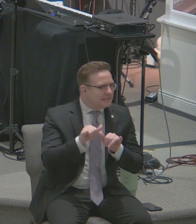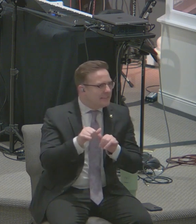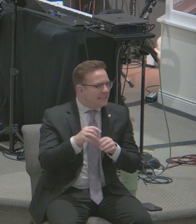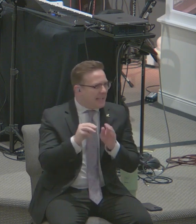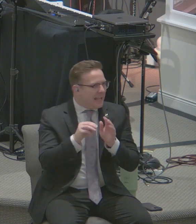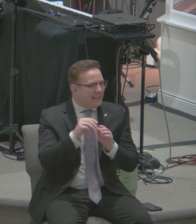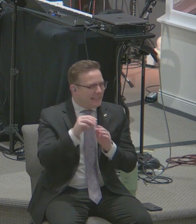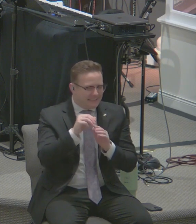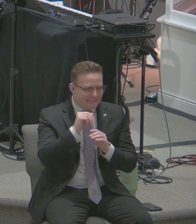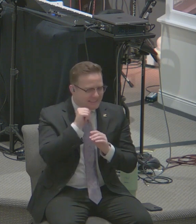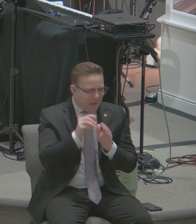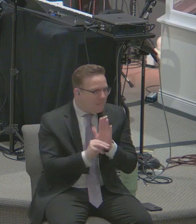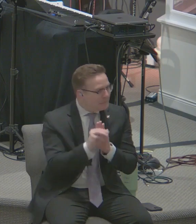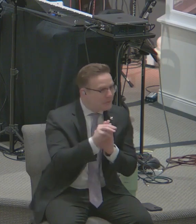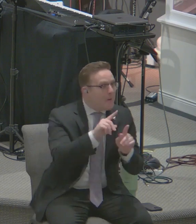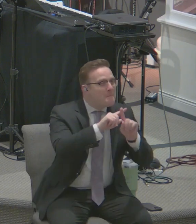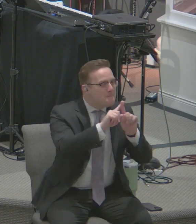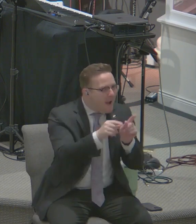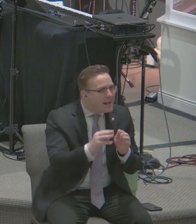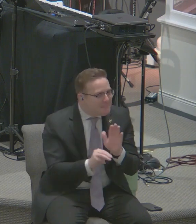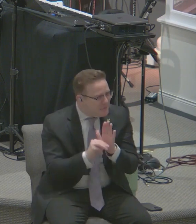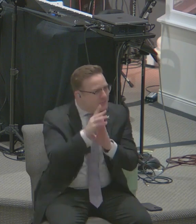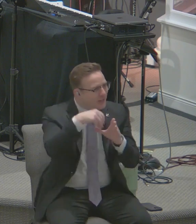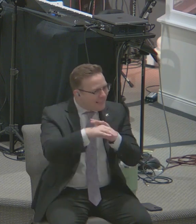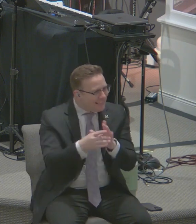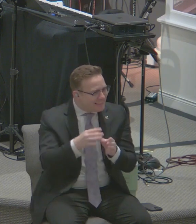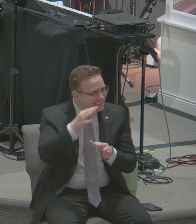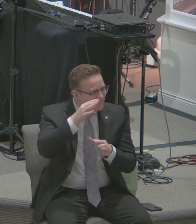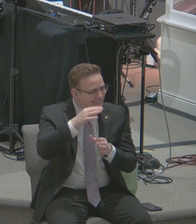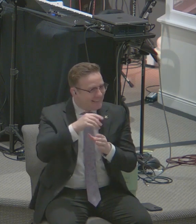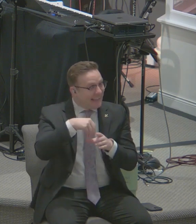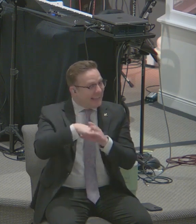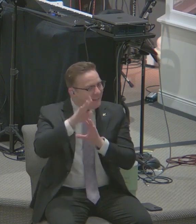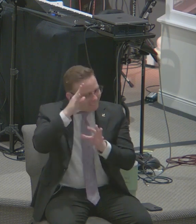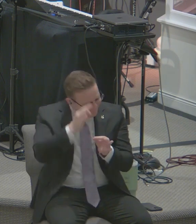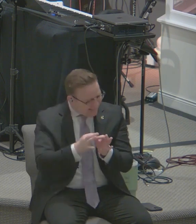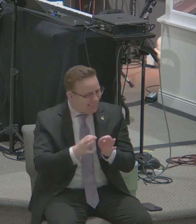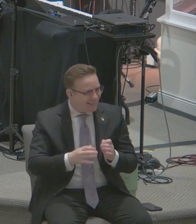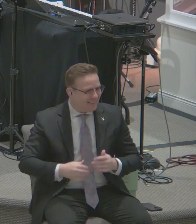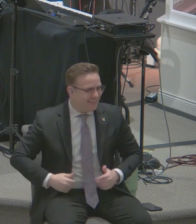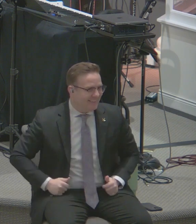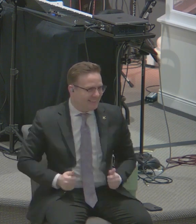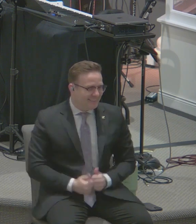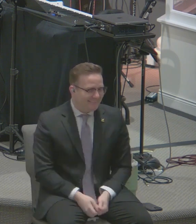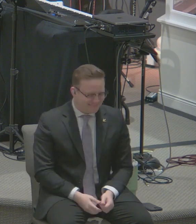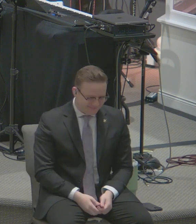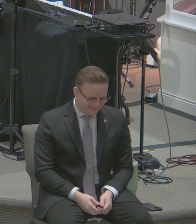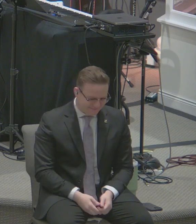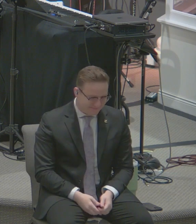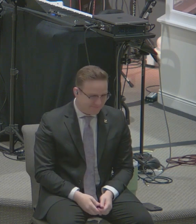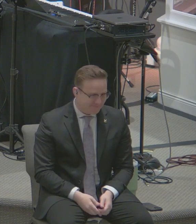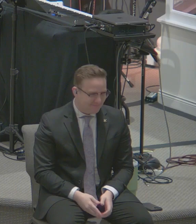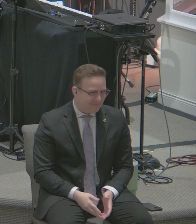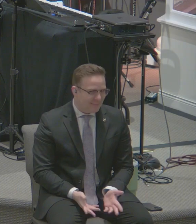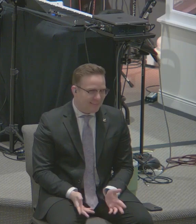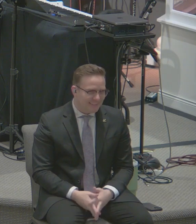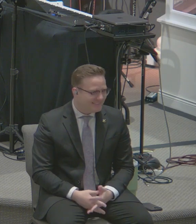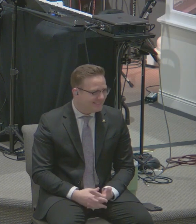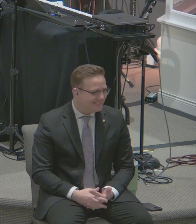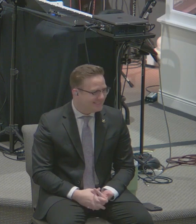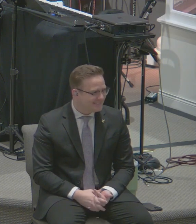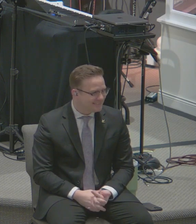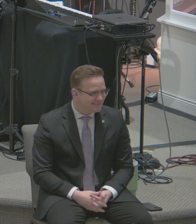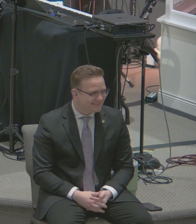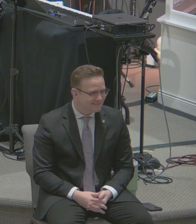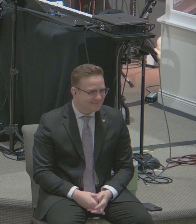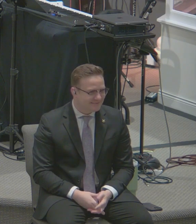Now, if you're a child in the faith, if you're new in the faith, you're supposed to be a child. You don't hand a